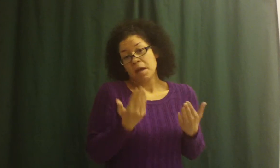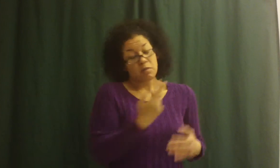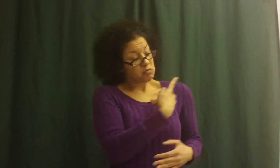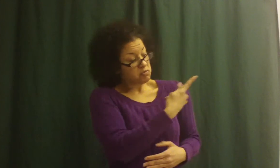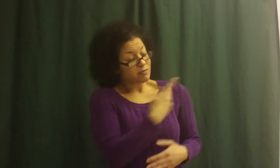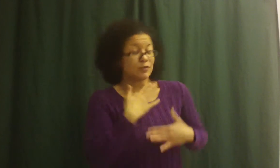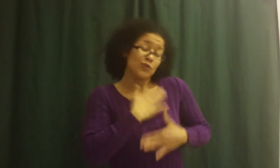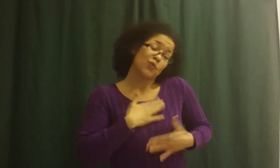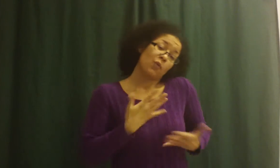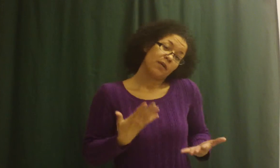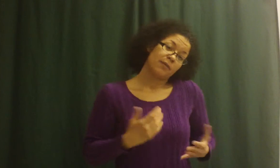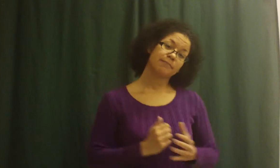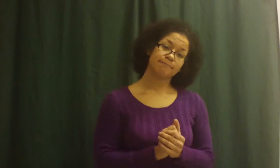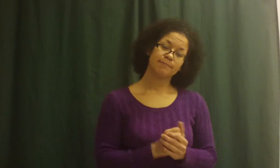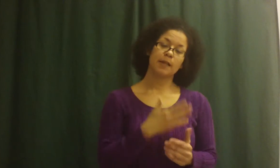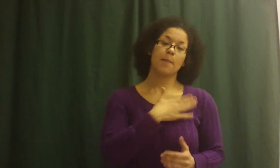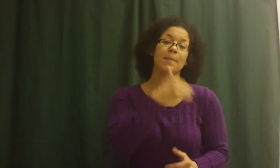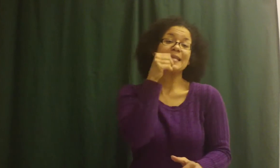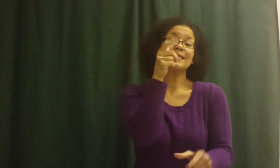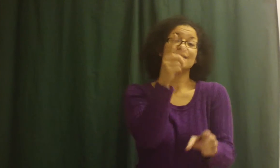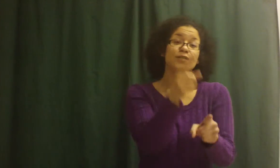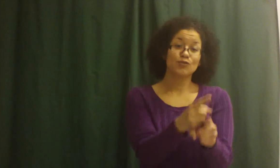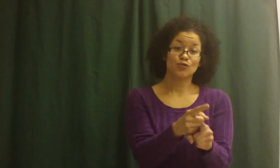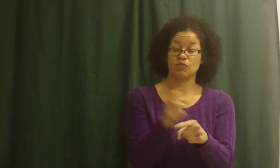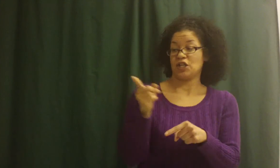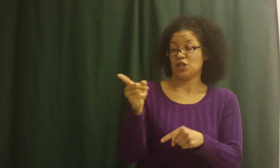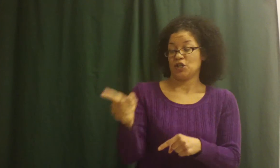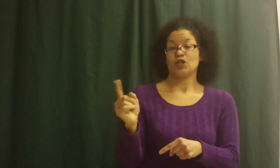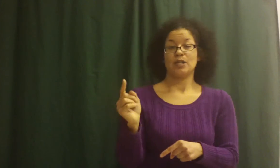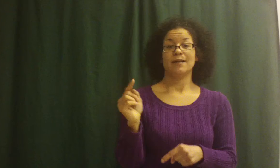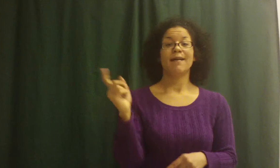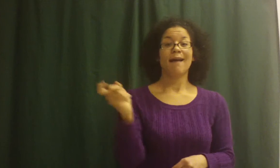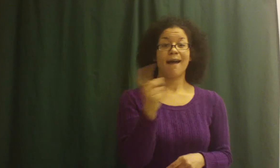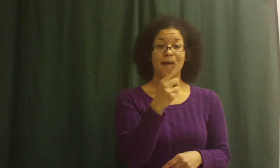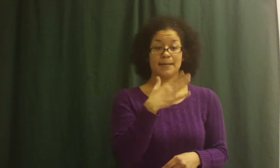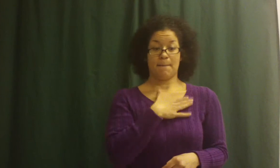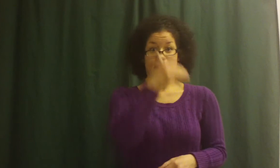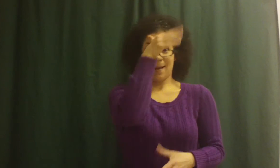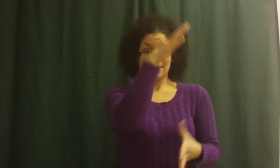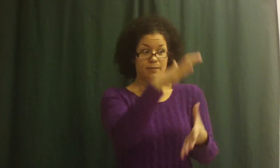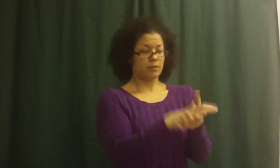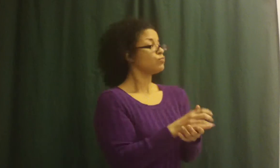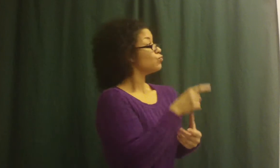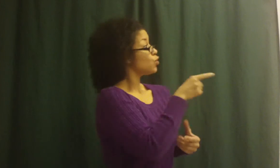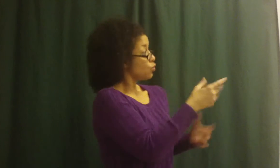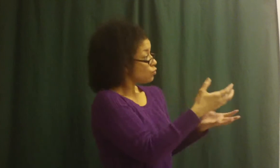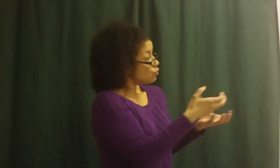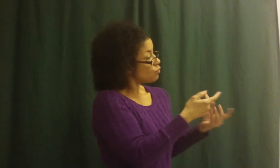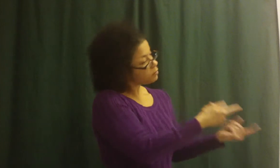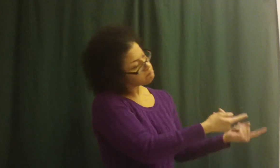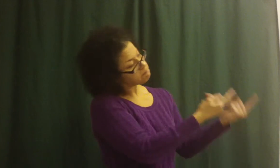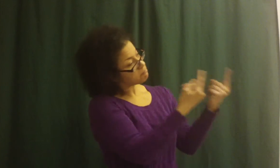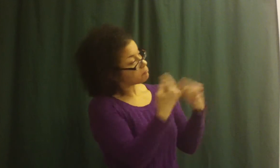I would be interested in going on a cruise with her and her husband to Alaska. I said